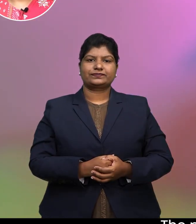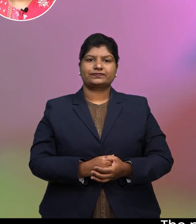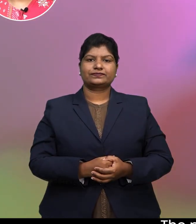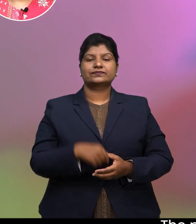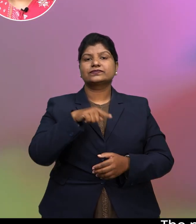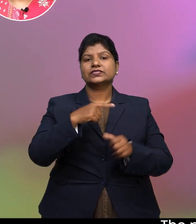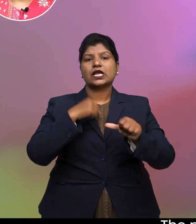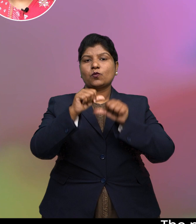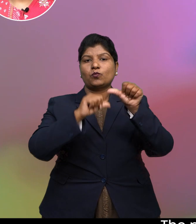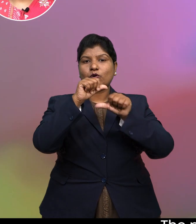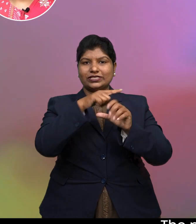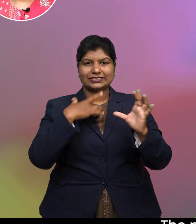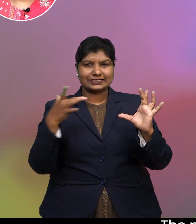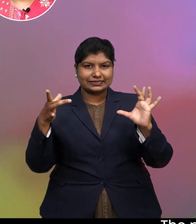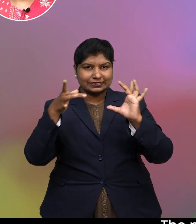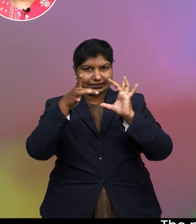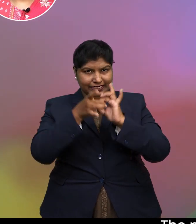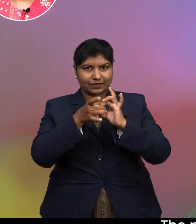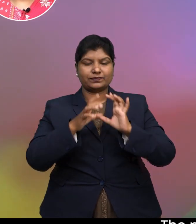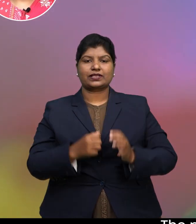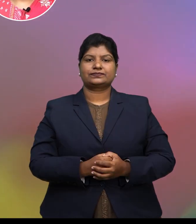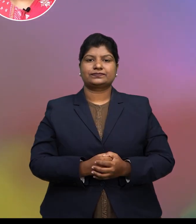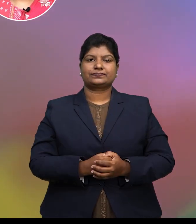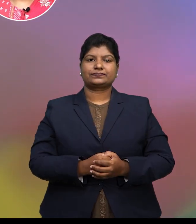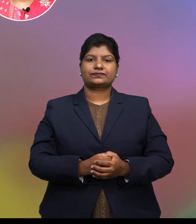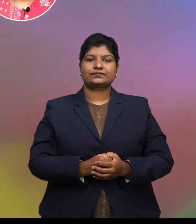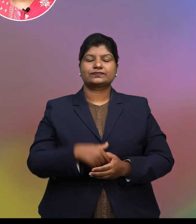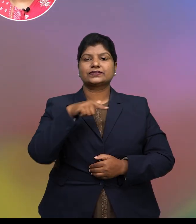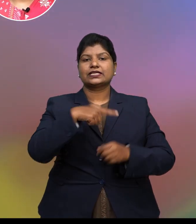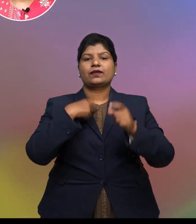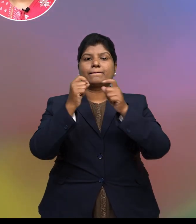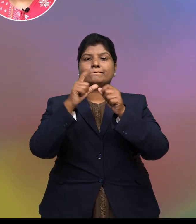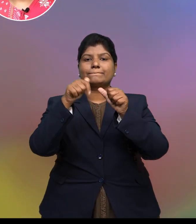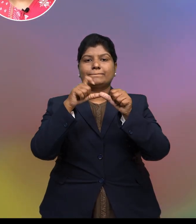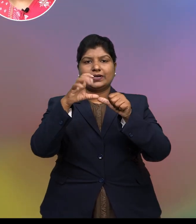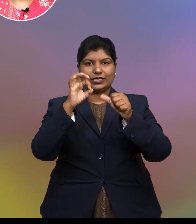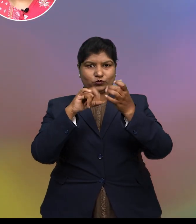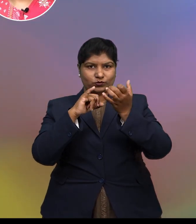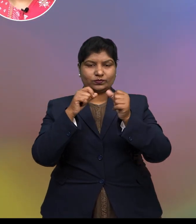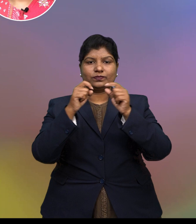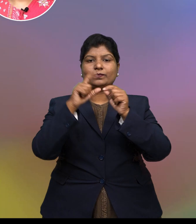The process of attachment of the blastocyst